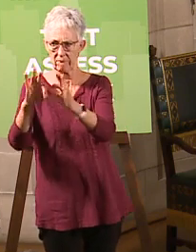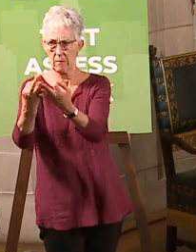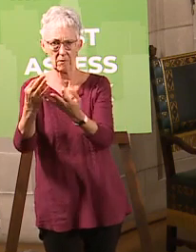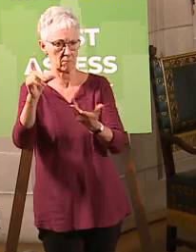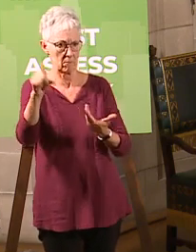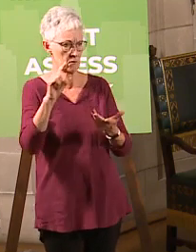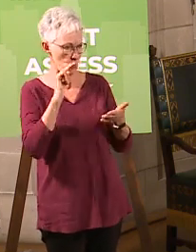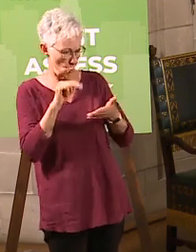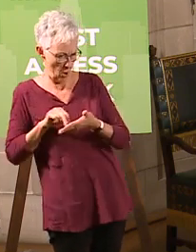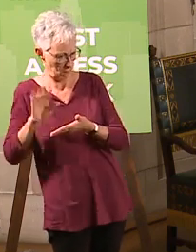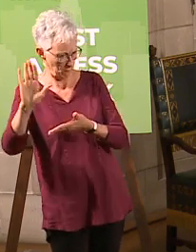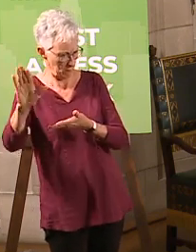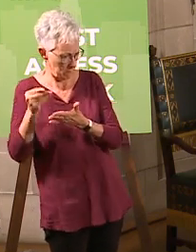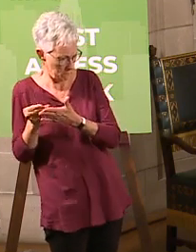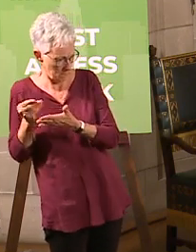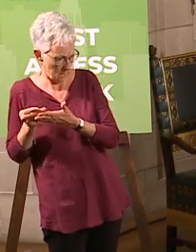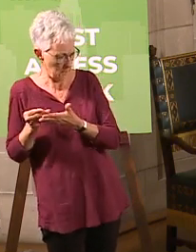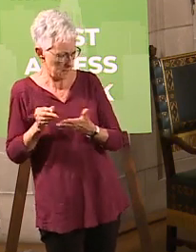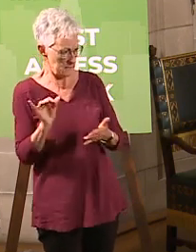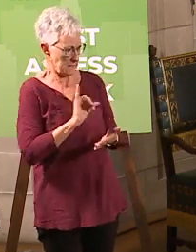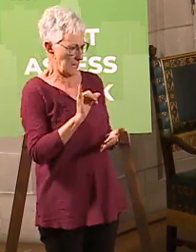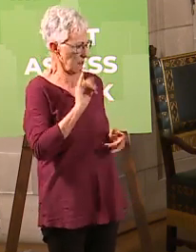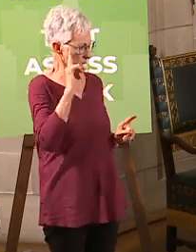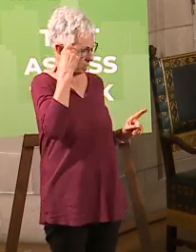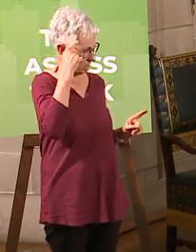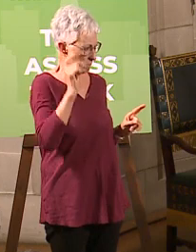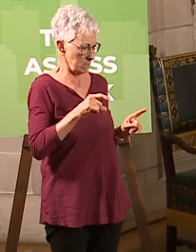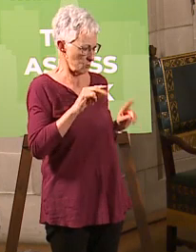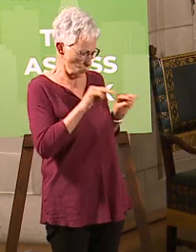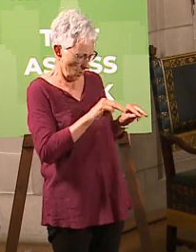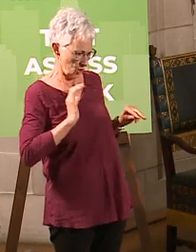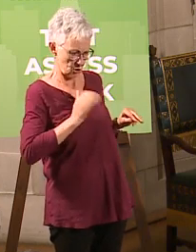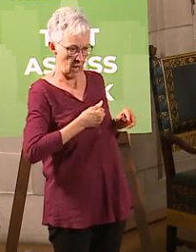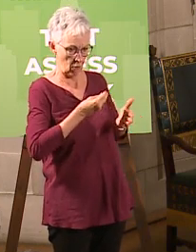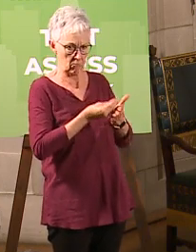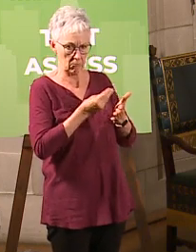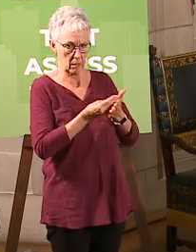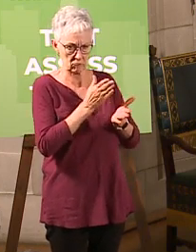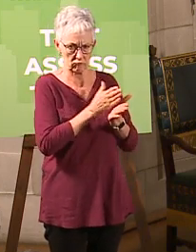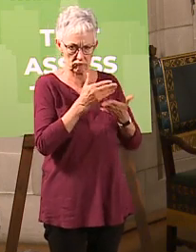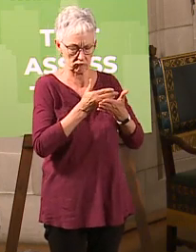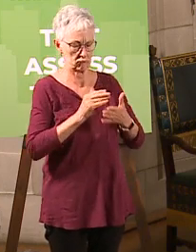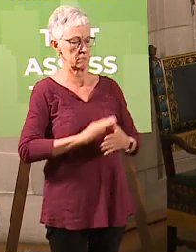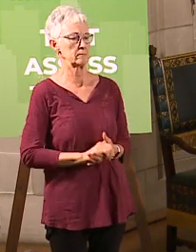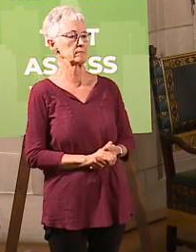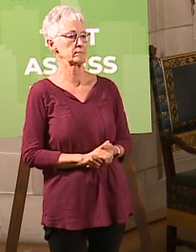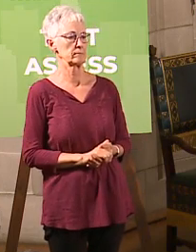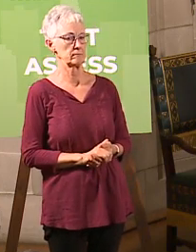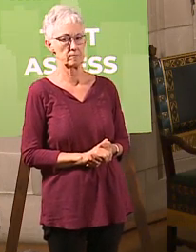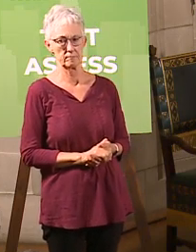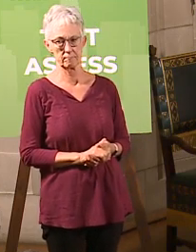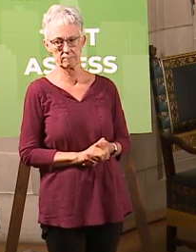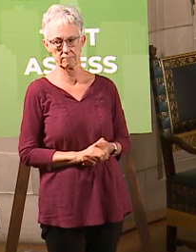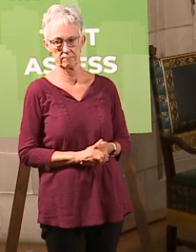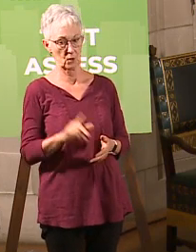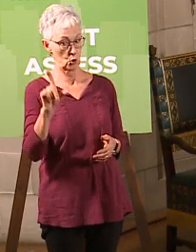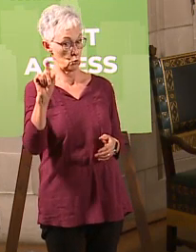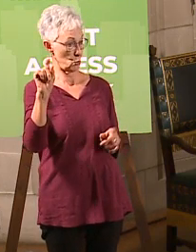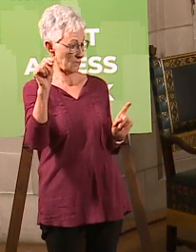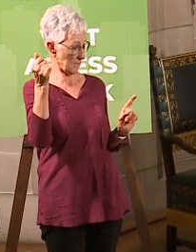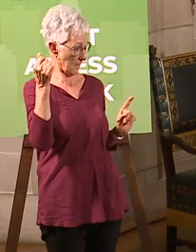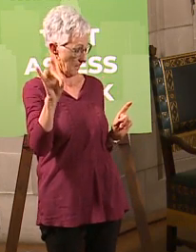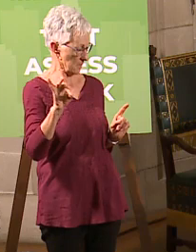series of events over the weekend. So we can certainly get that data for you later, but right now that has not been our focus to look at that. And with regard to the budget, we're